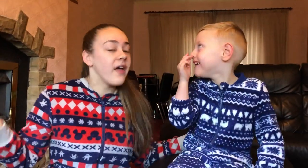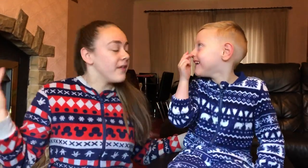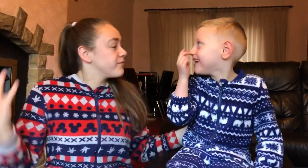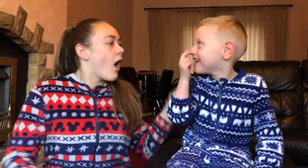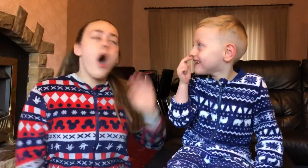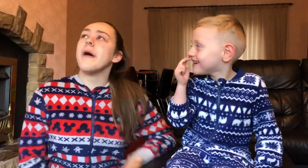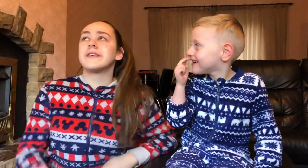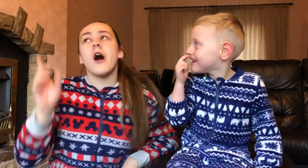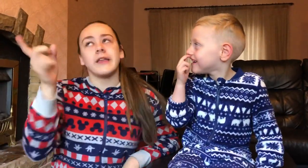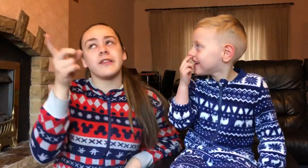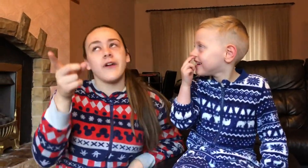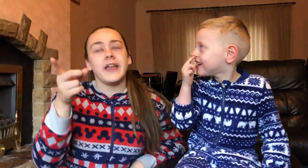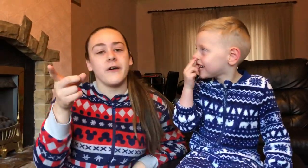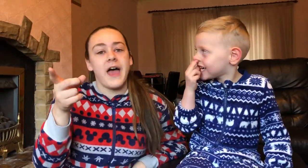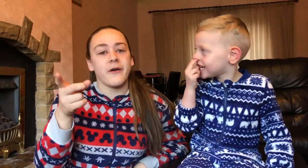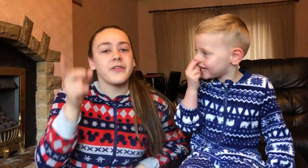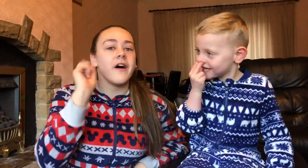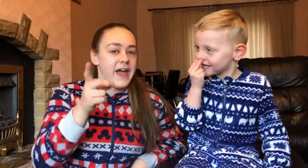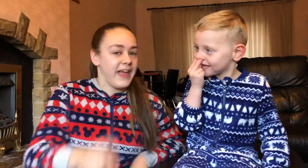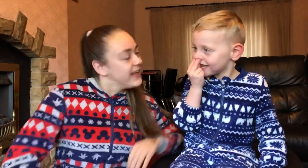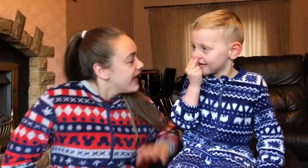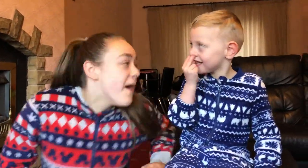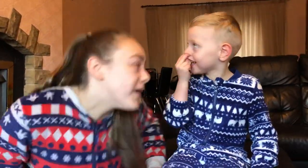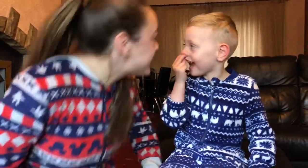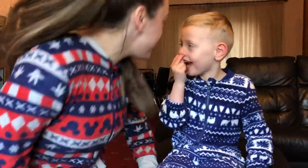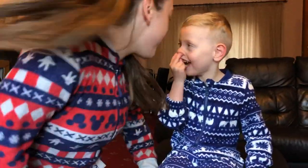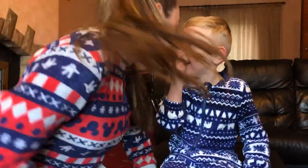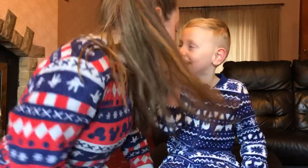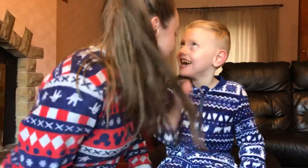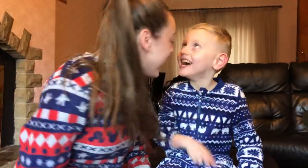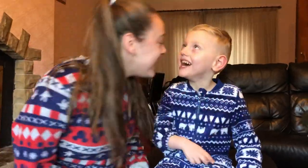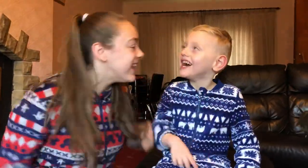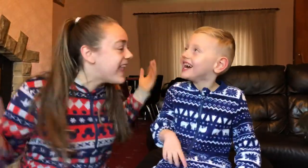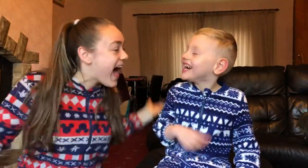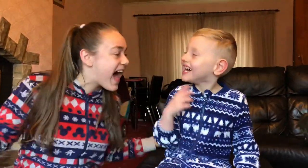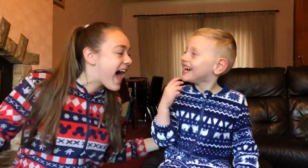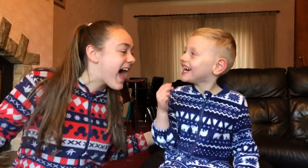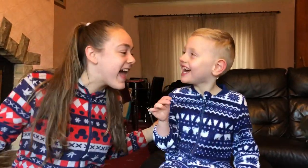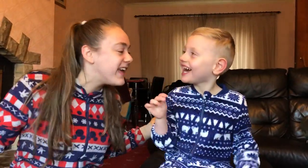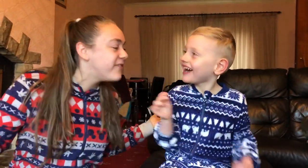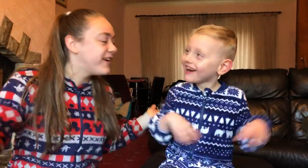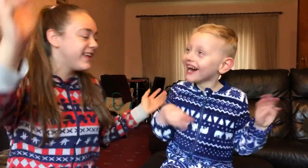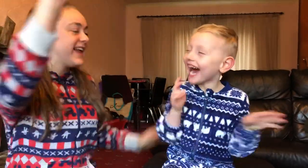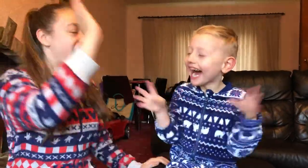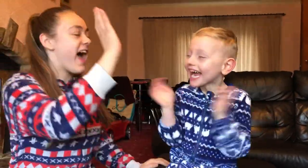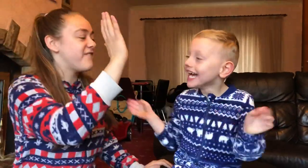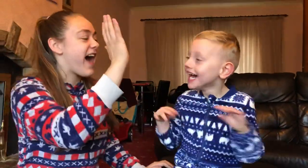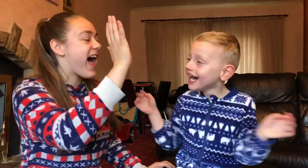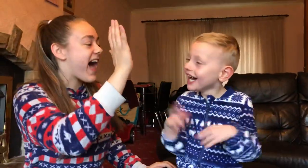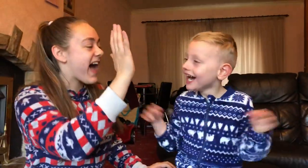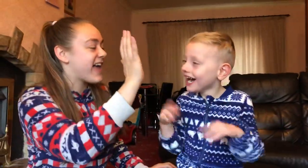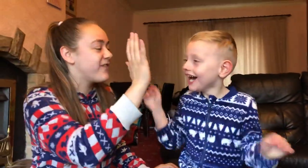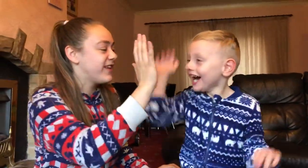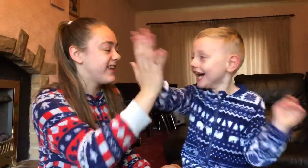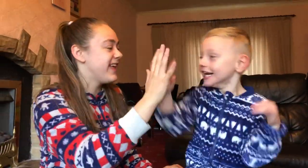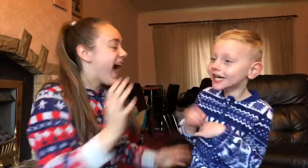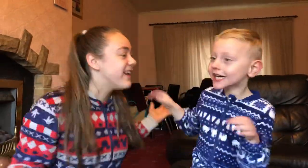Oh it's called Hits Radio now sorry We're seeing a Hits Radio live High Five! Are you